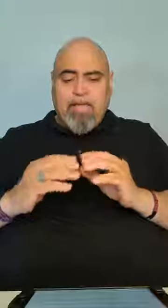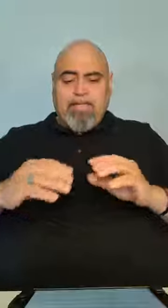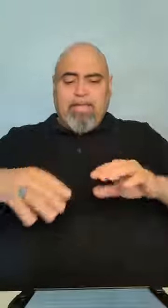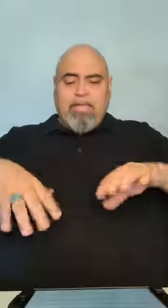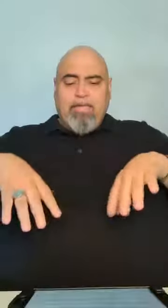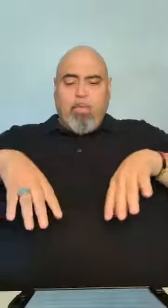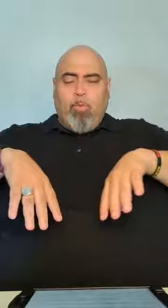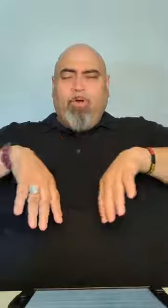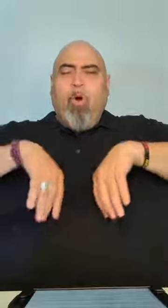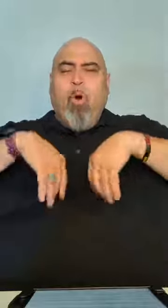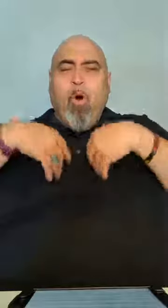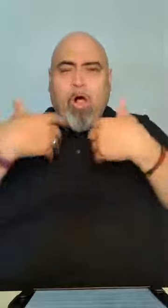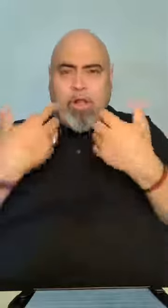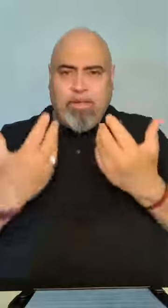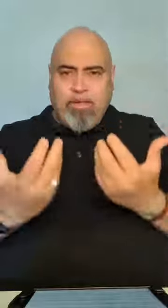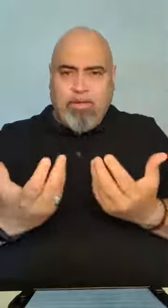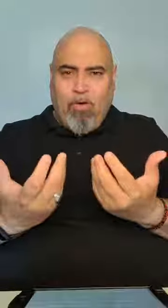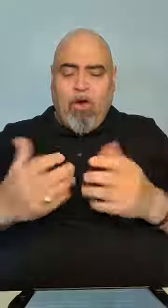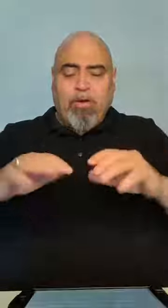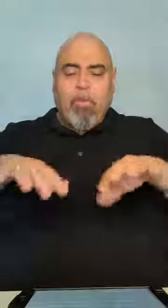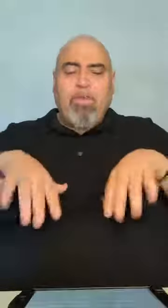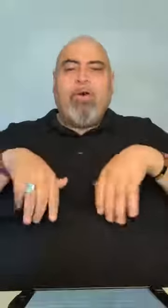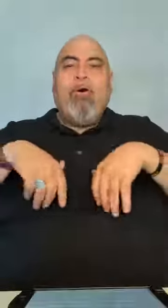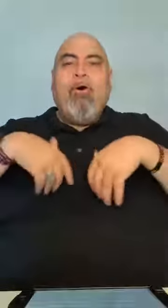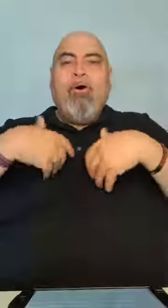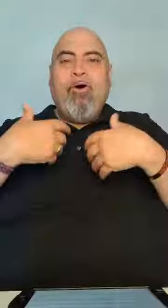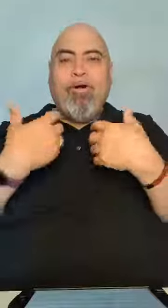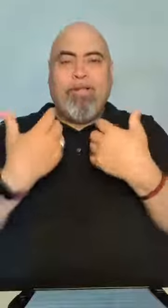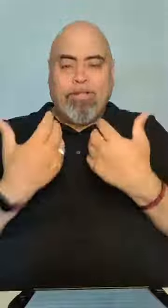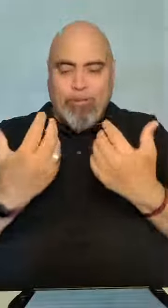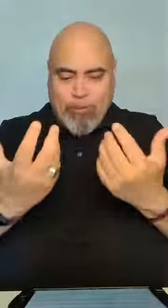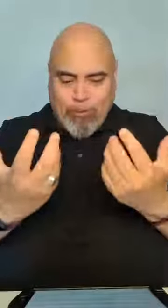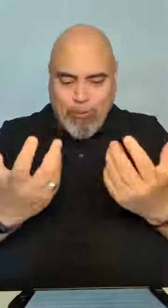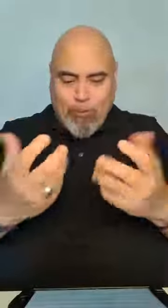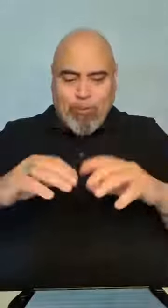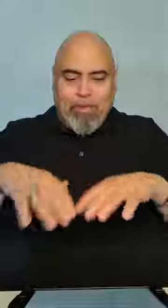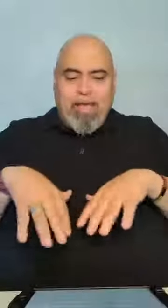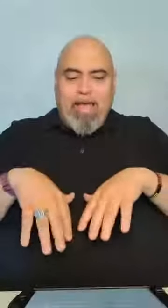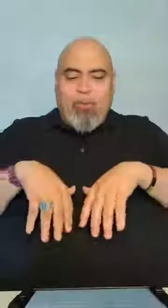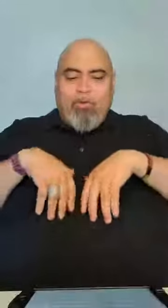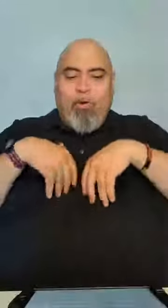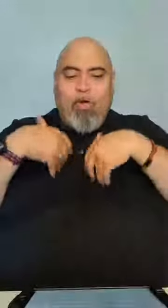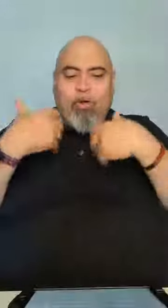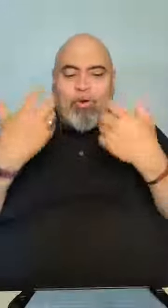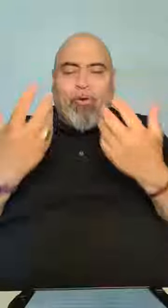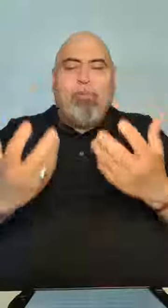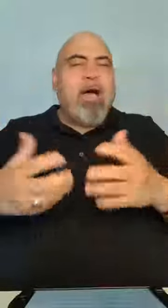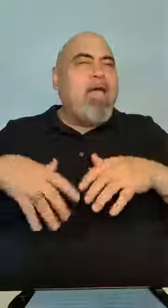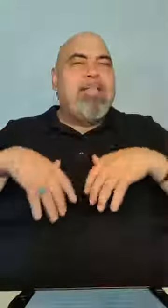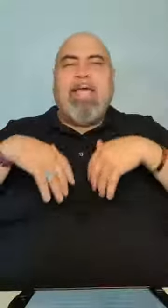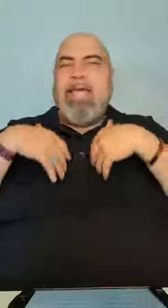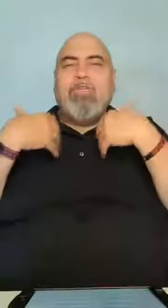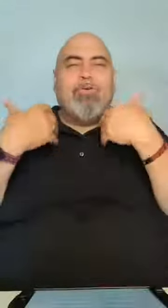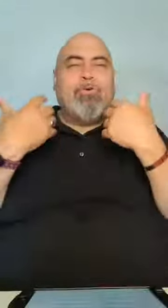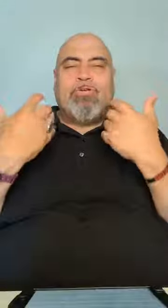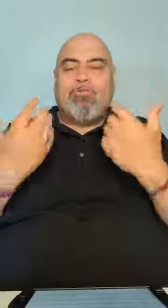It says, with all your heart, with all your soul, and with all your mind and your